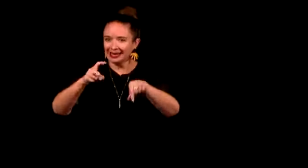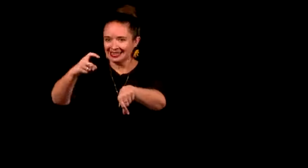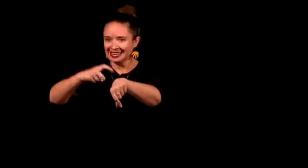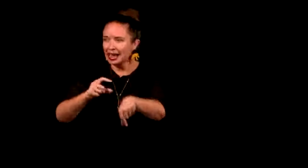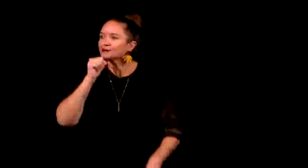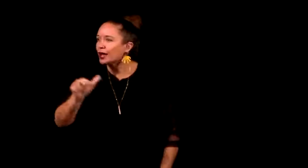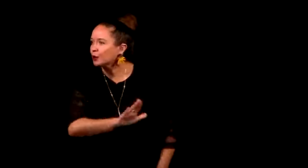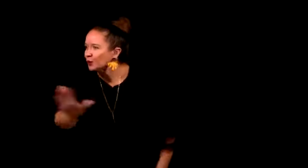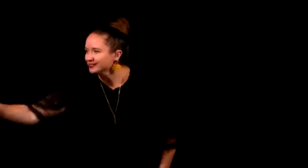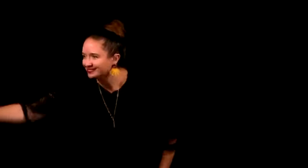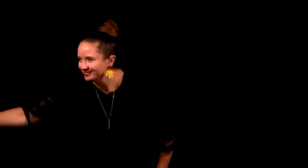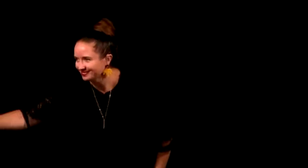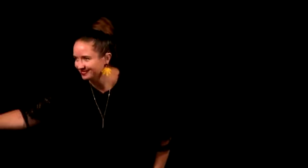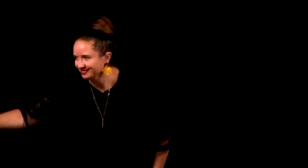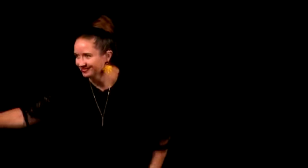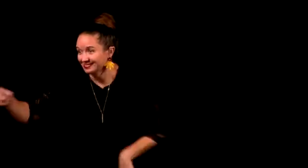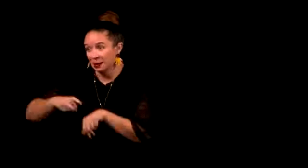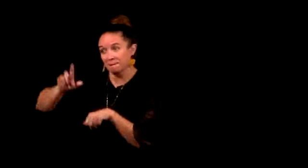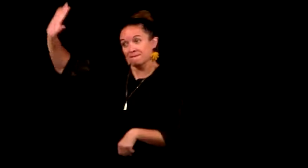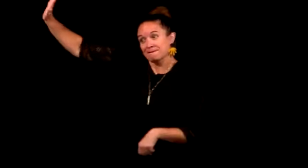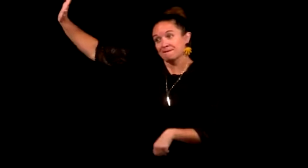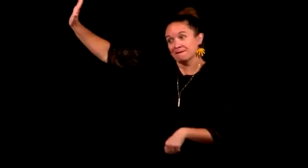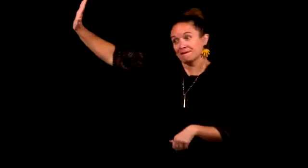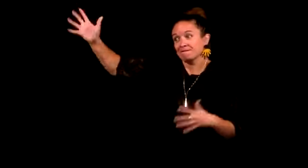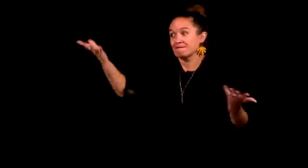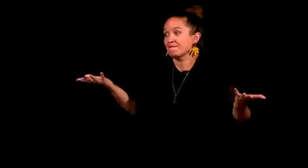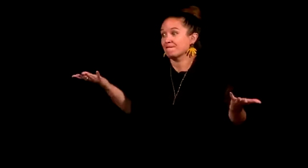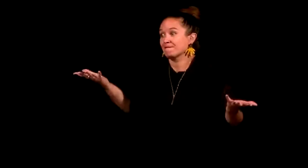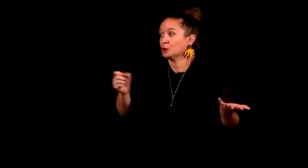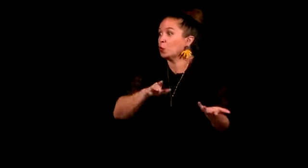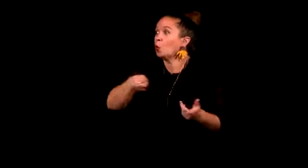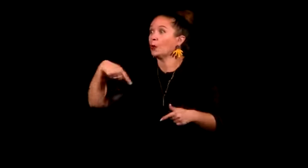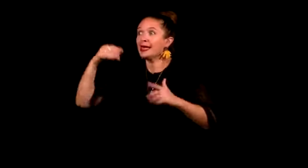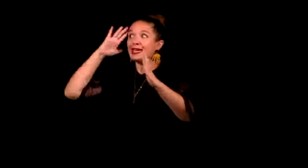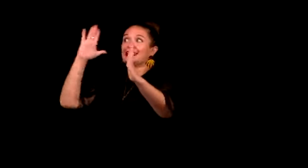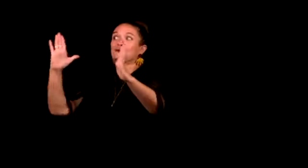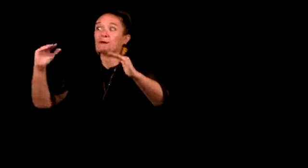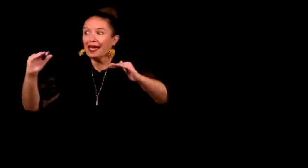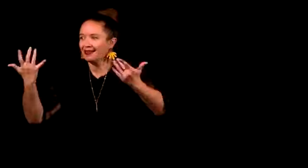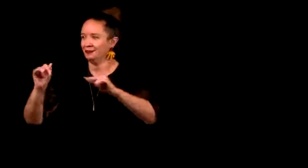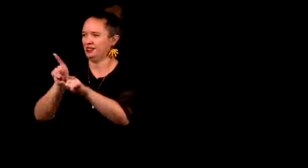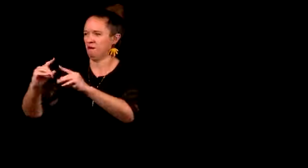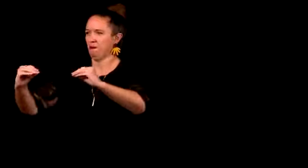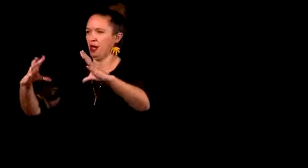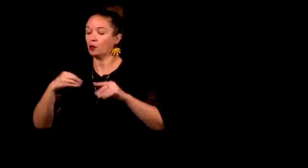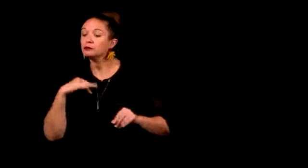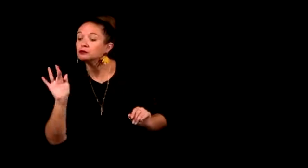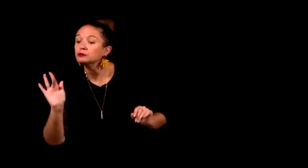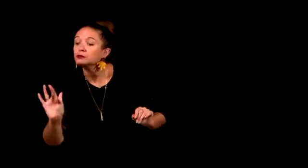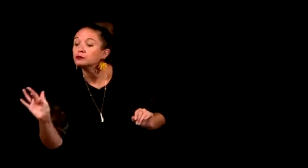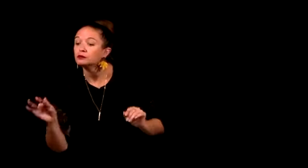No. He answers on his time, not yours. But we're expecting